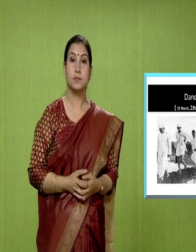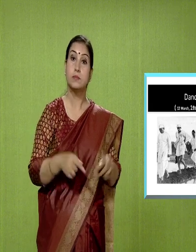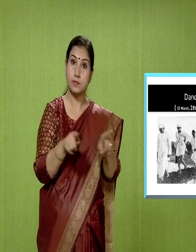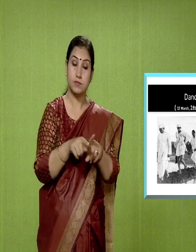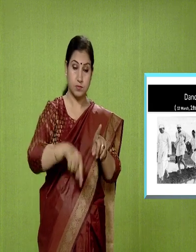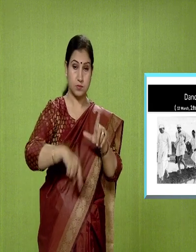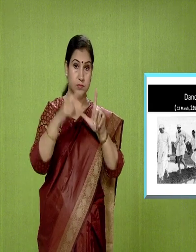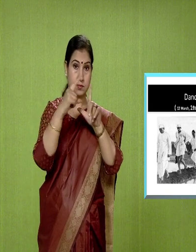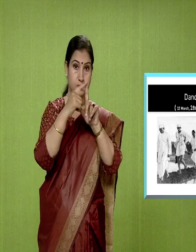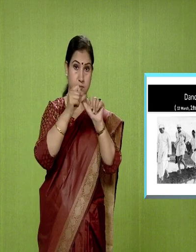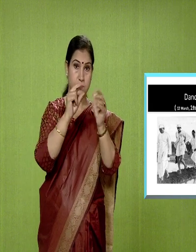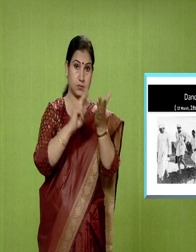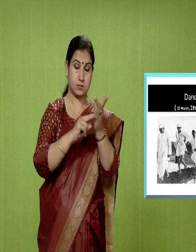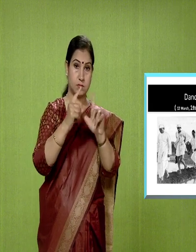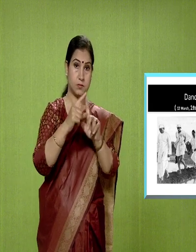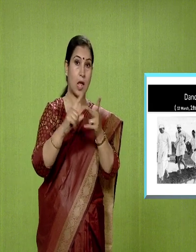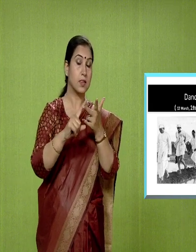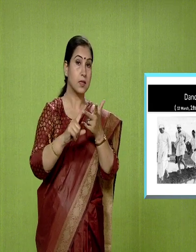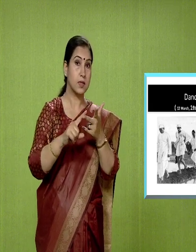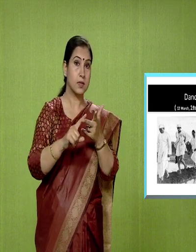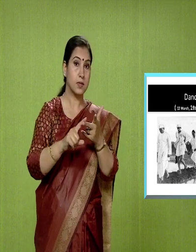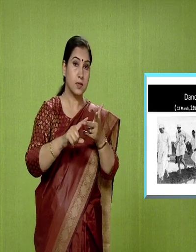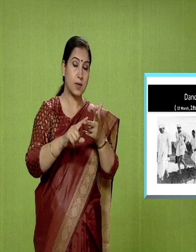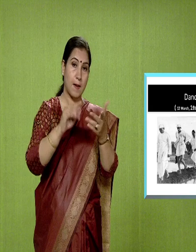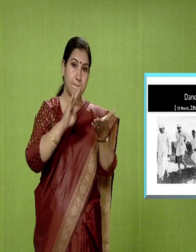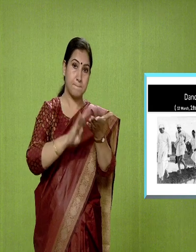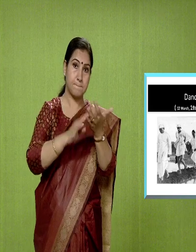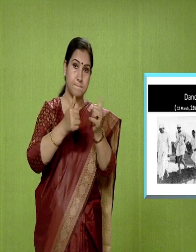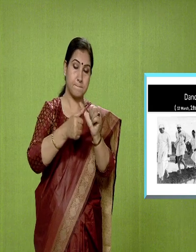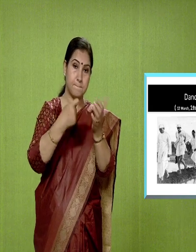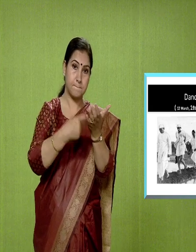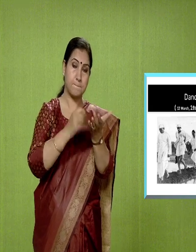Dandi March started on 12th March 1930